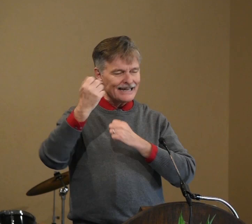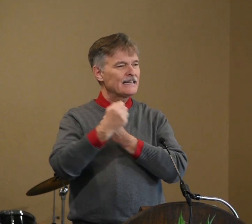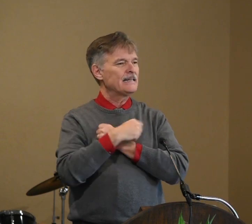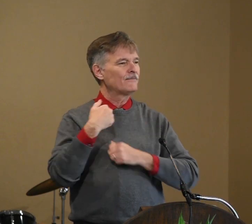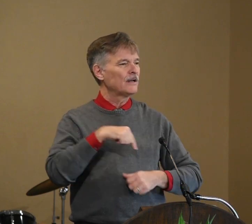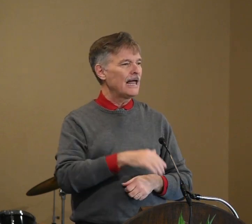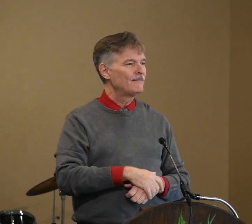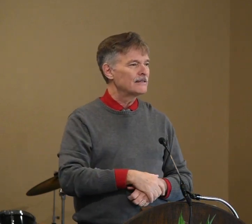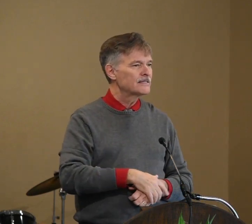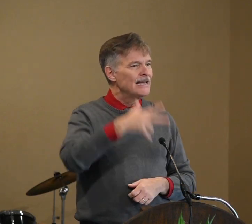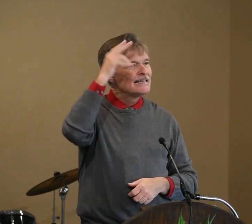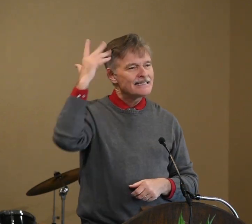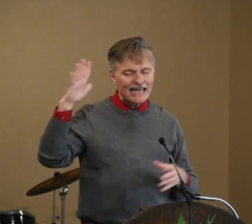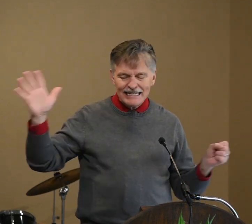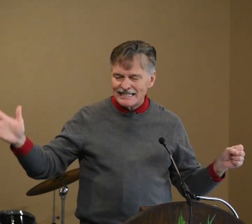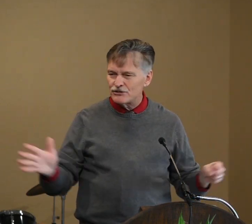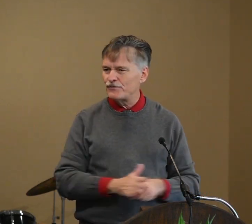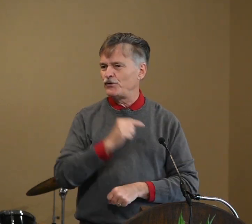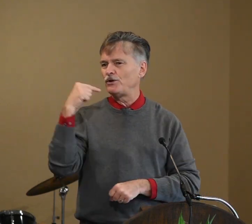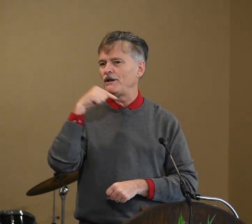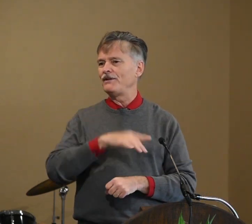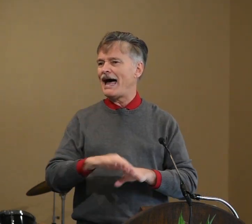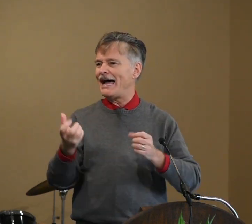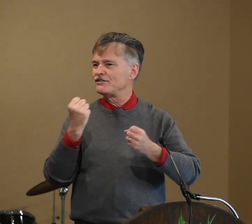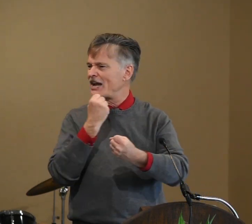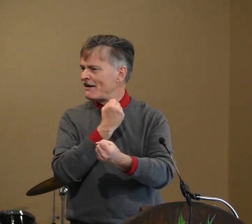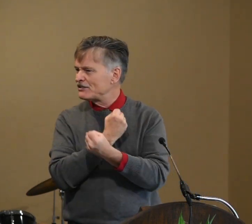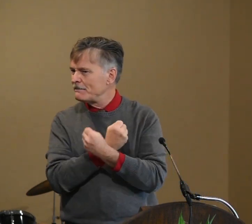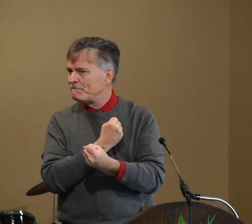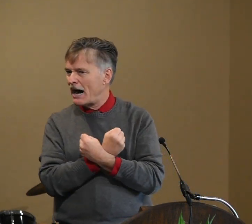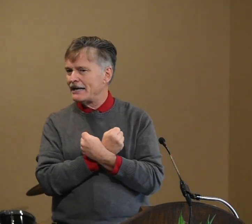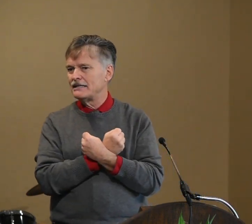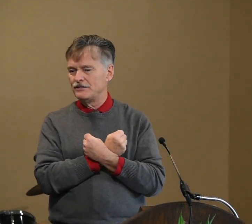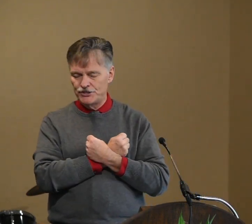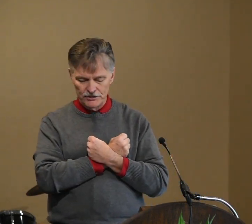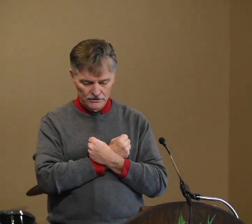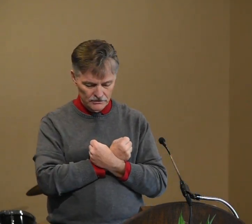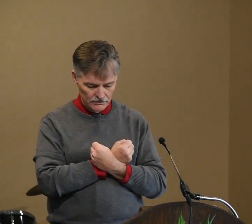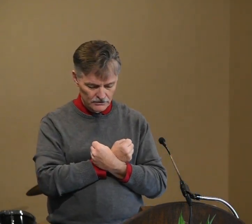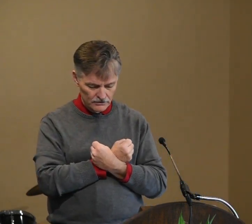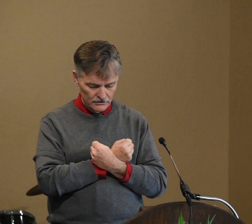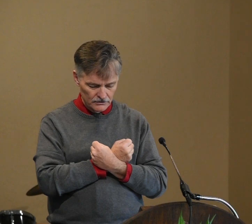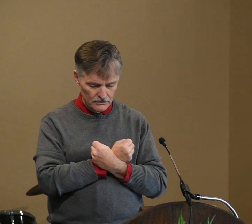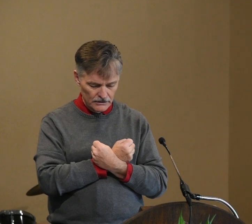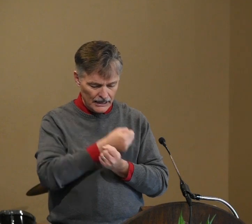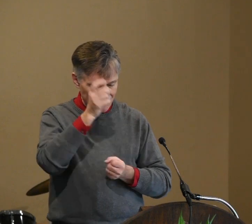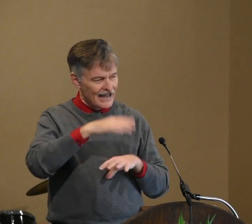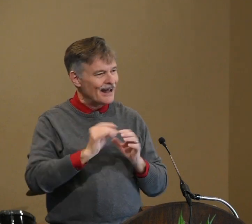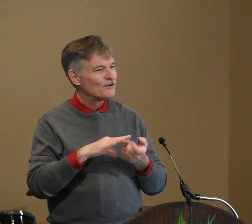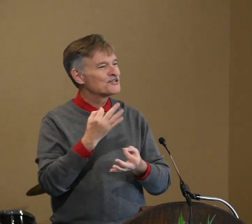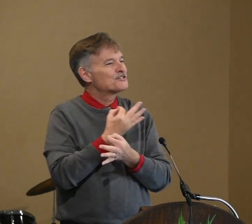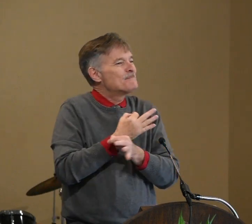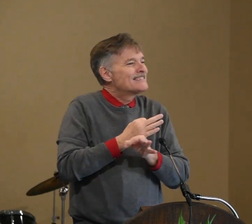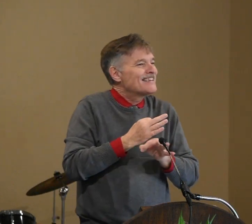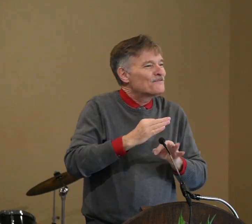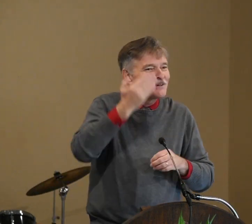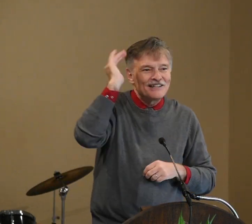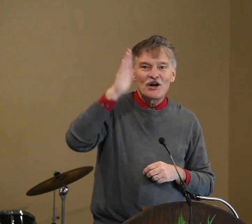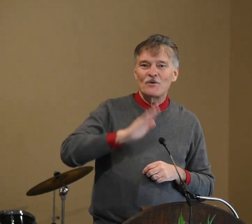could never love us. Satan is full of lies to have us in bondage. And God wants us to be set free to know we're